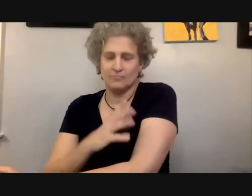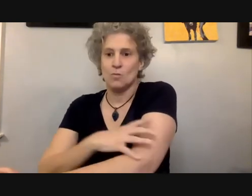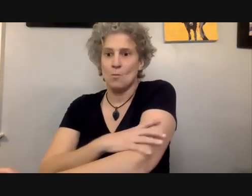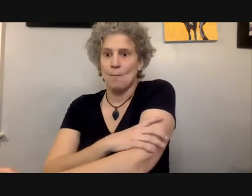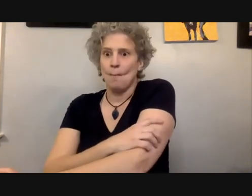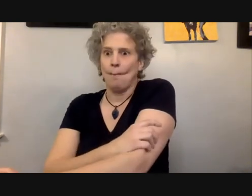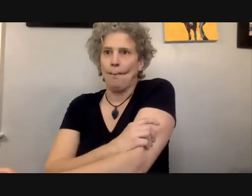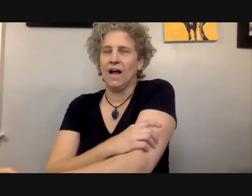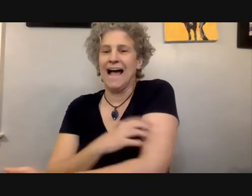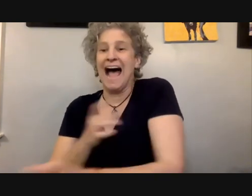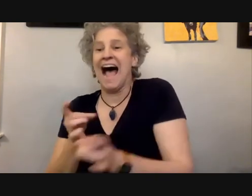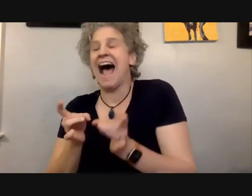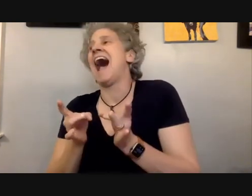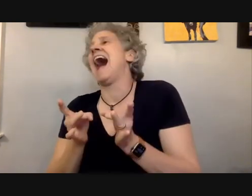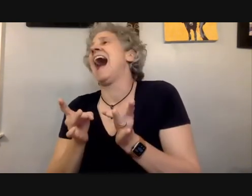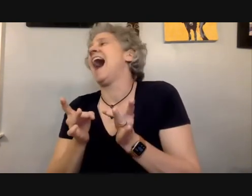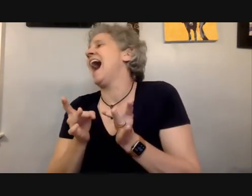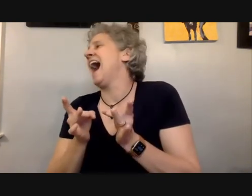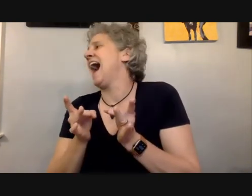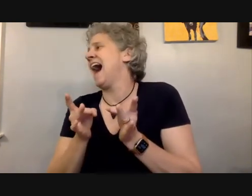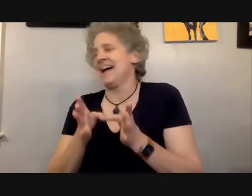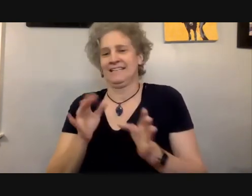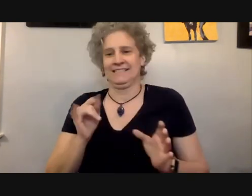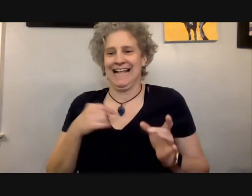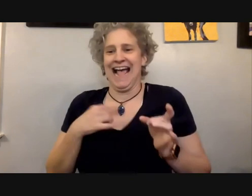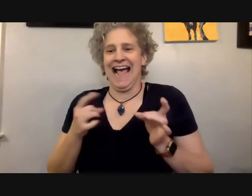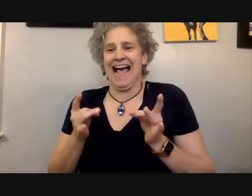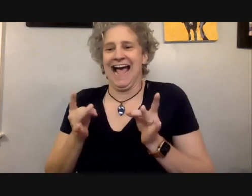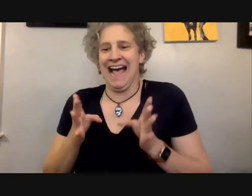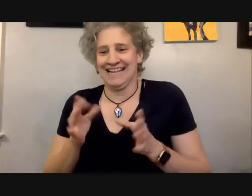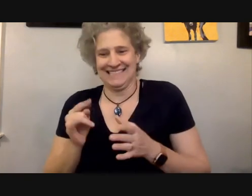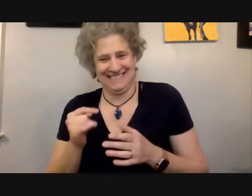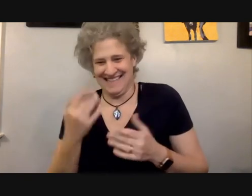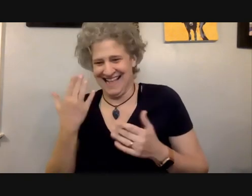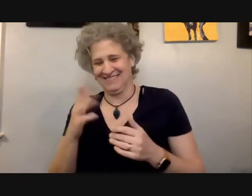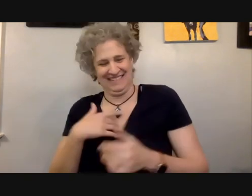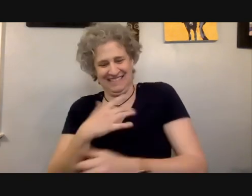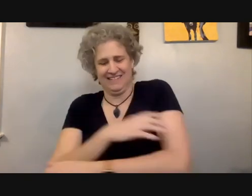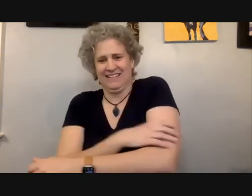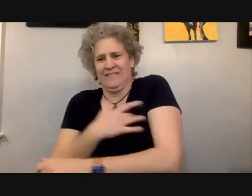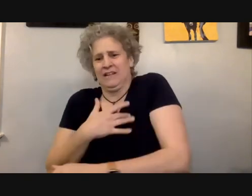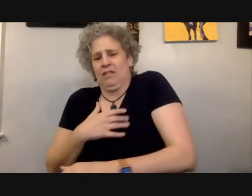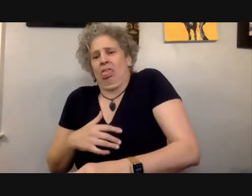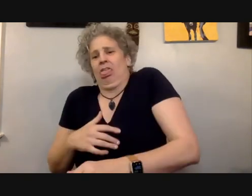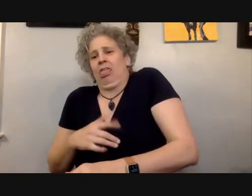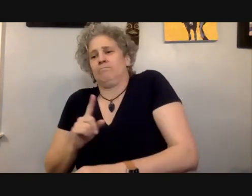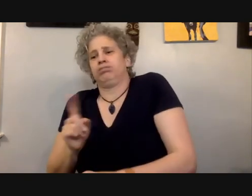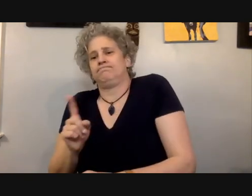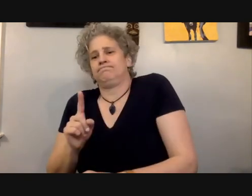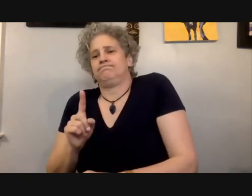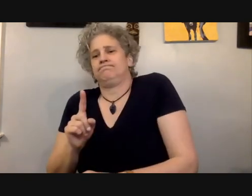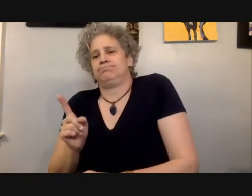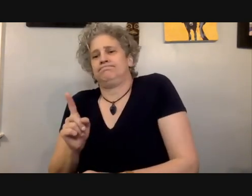So blood pressure. I hate that part where it squeezes your arm. Don't you hate that part? I don't know. It's just